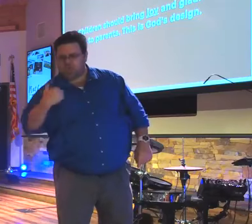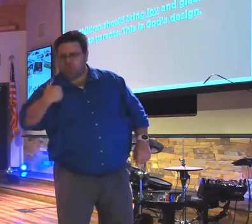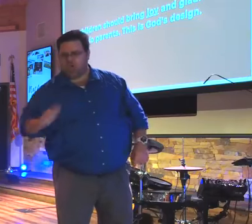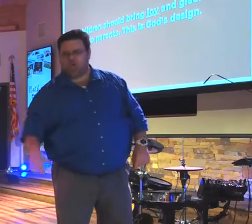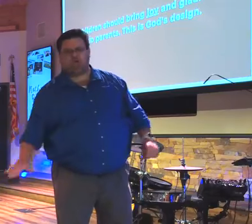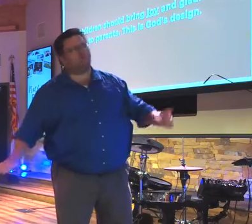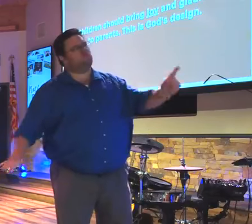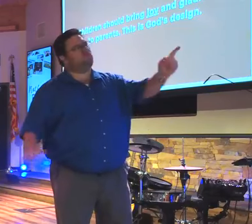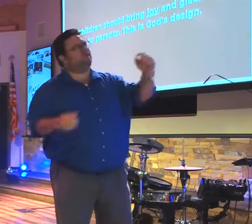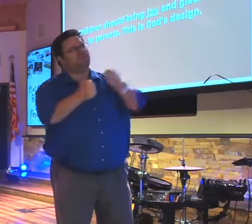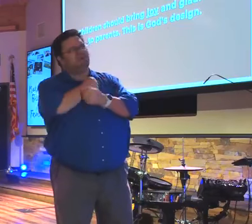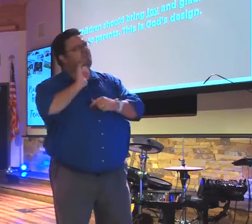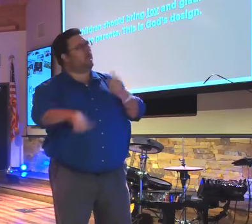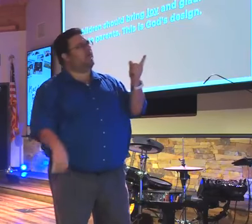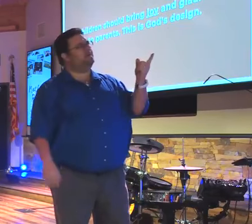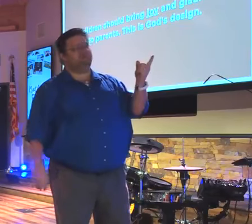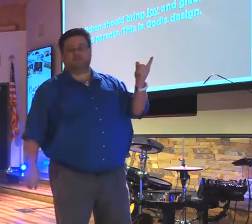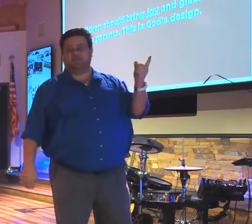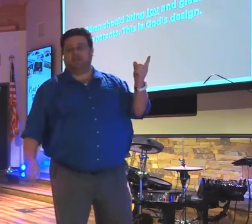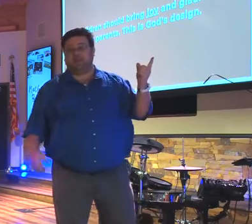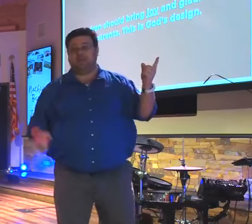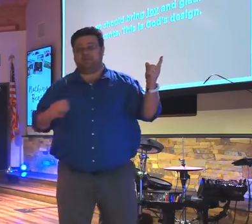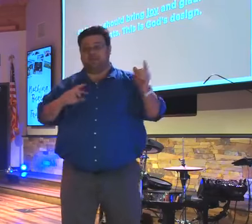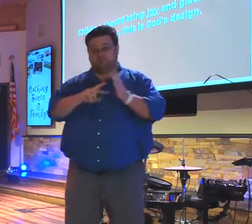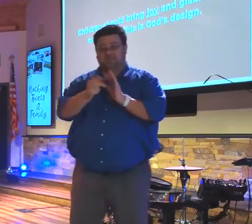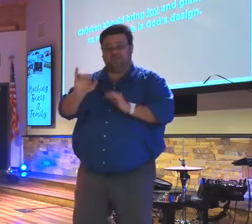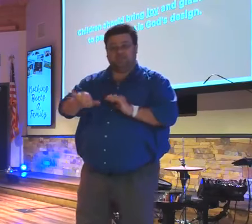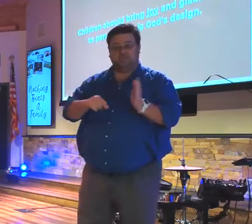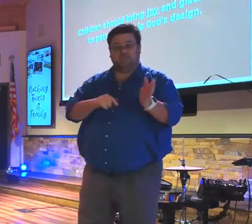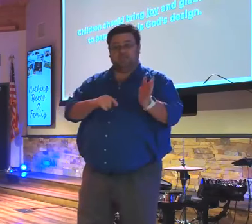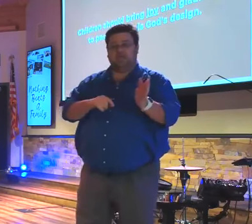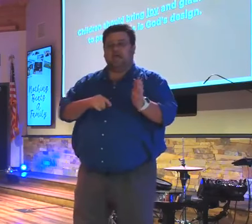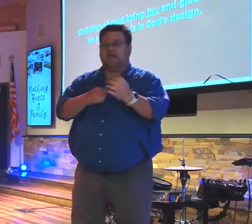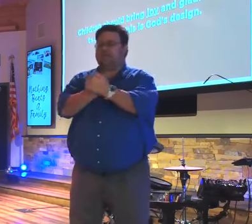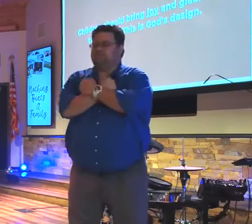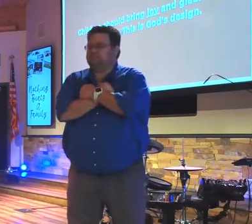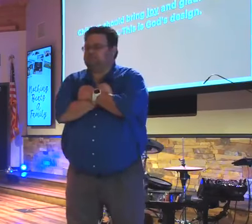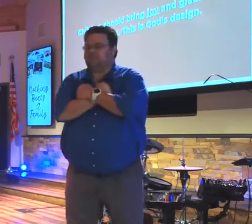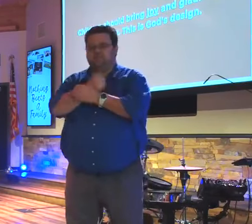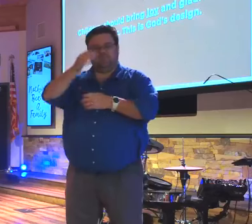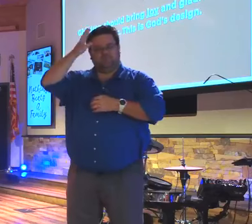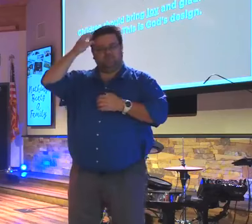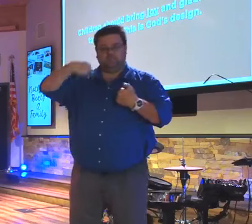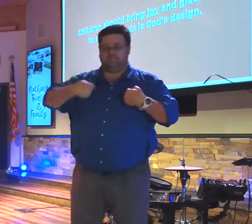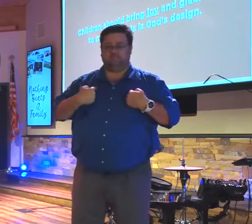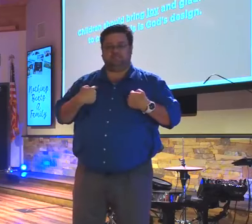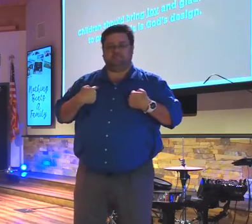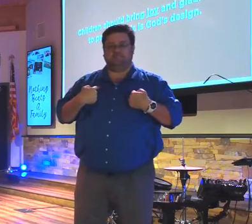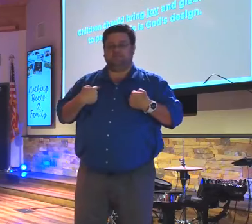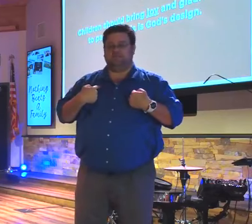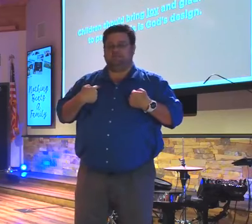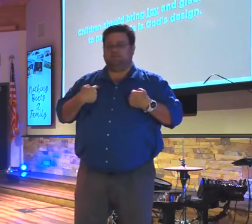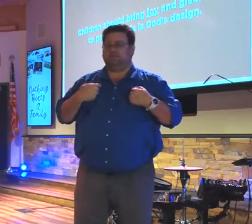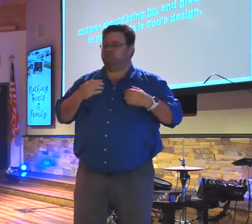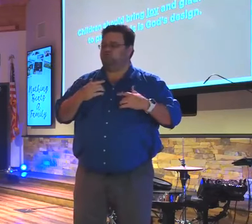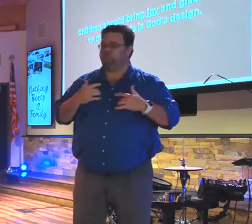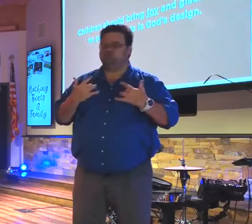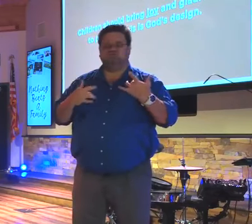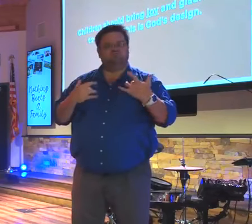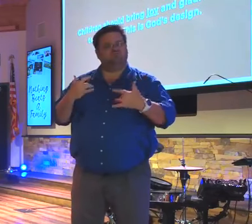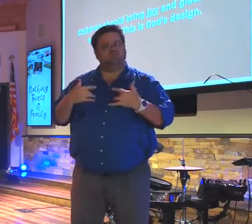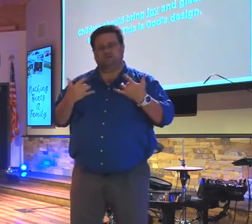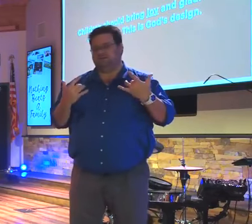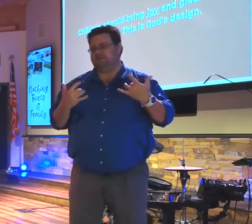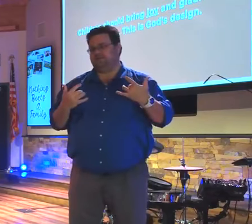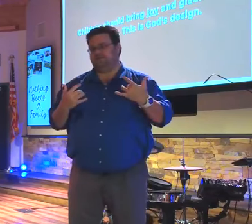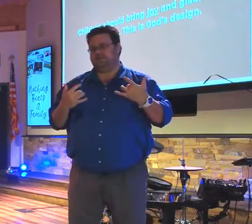ago that, I truly embraced fatherhood. I really enjoyed it thoroughly.